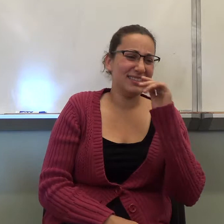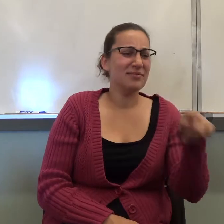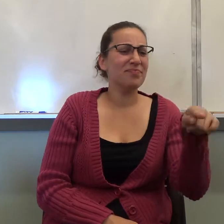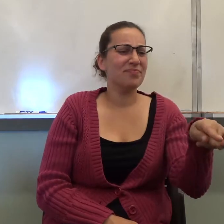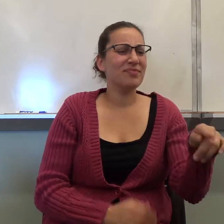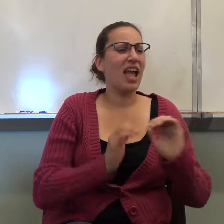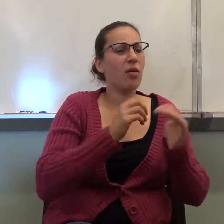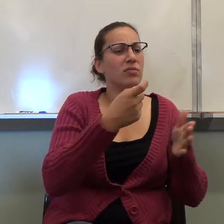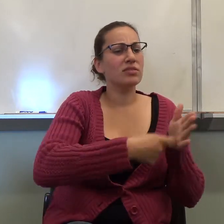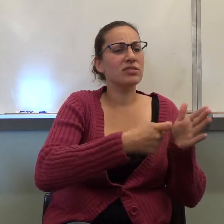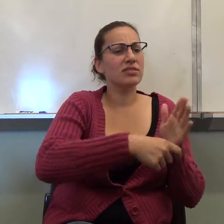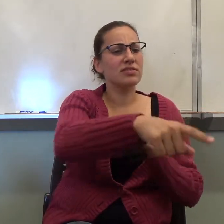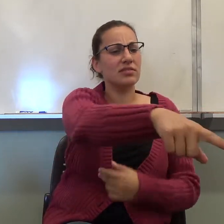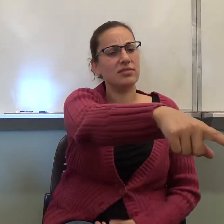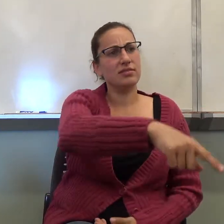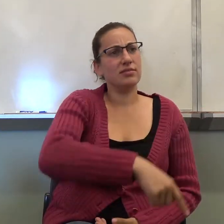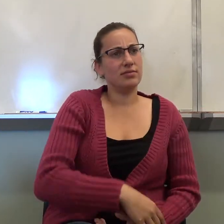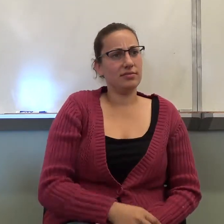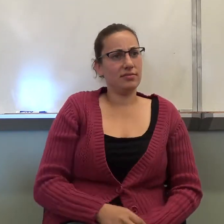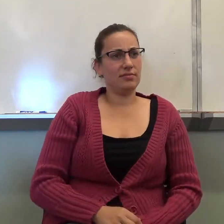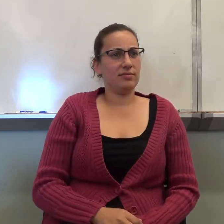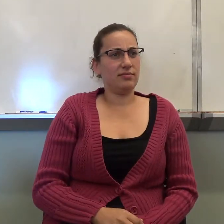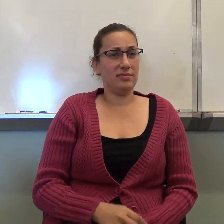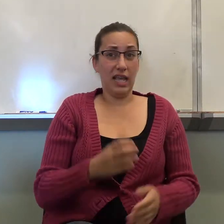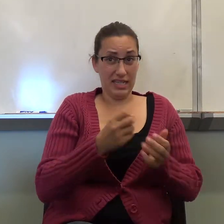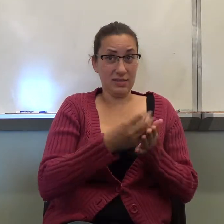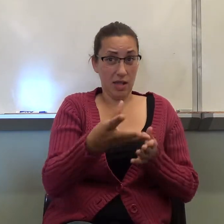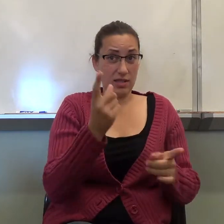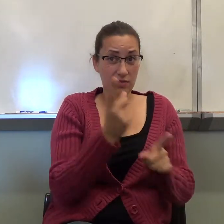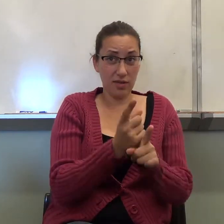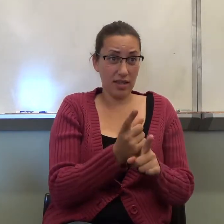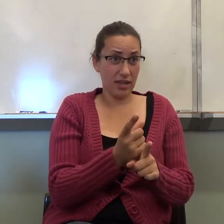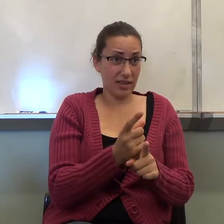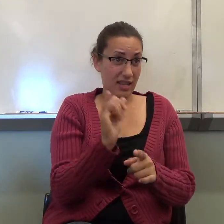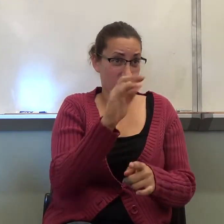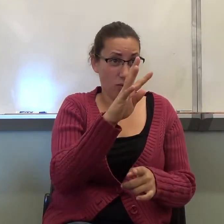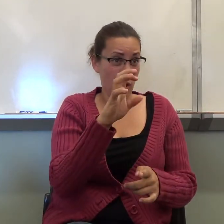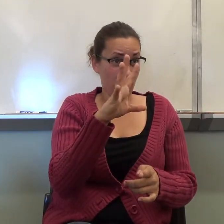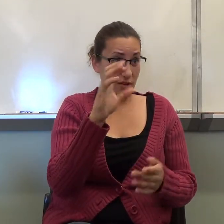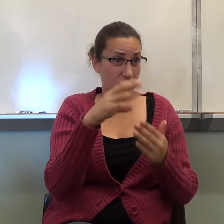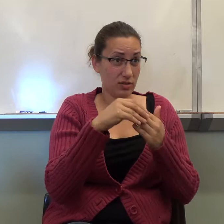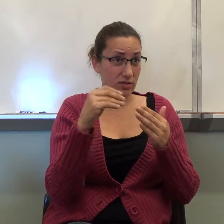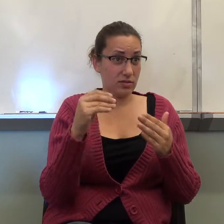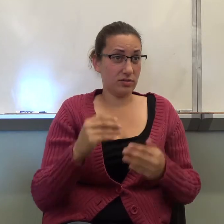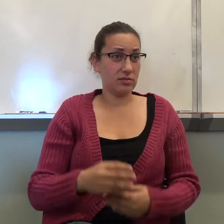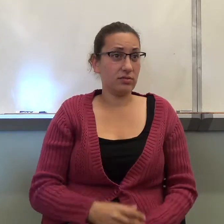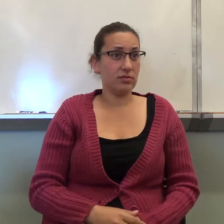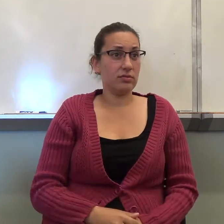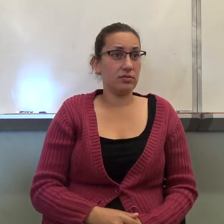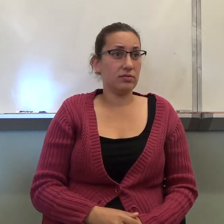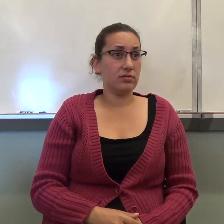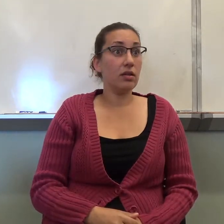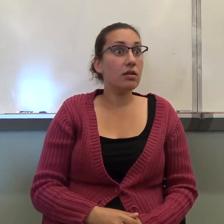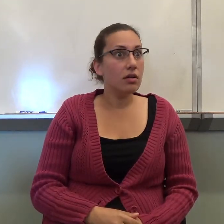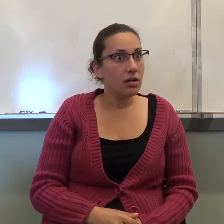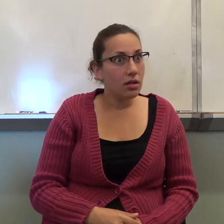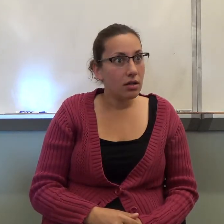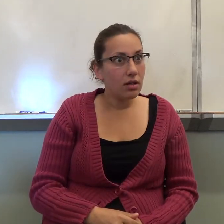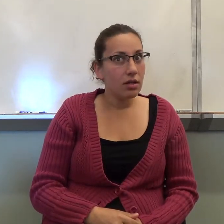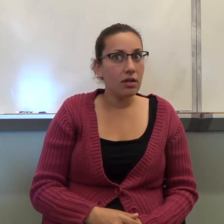No? You can talk about it in terms of a percent. But multiply by 2. That